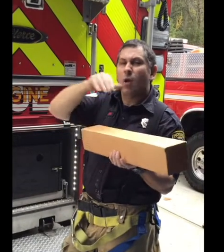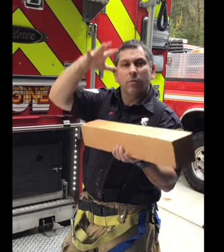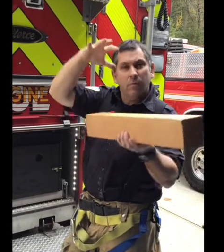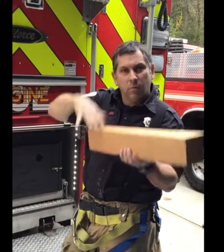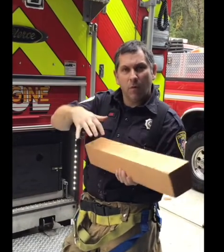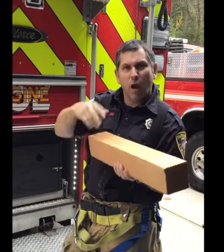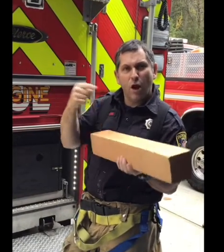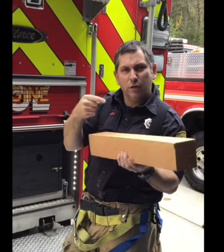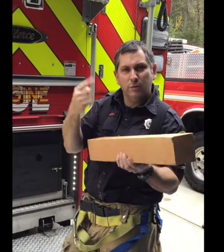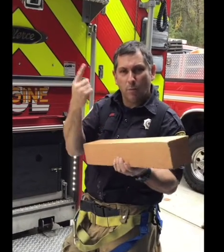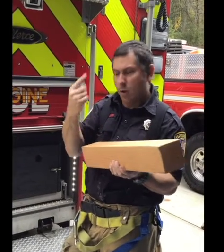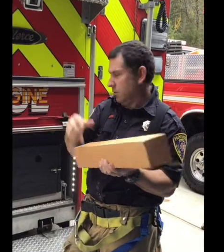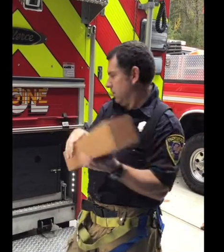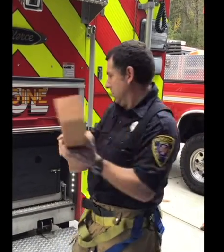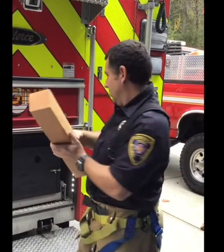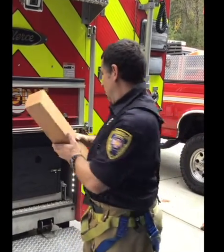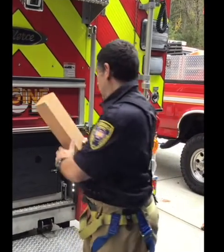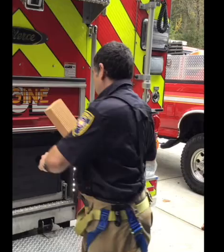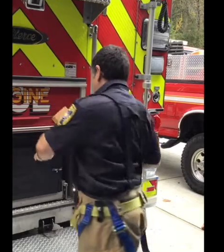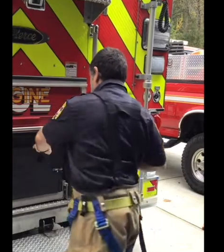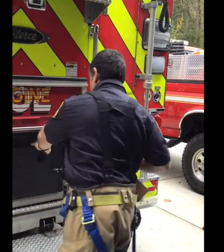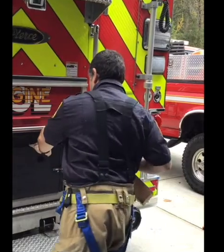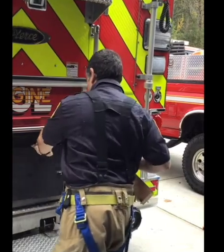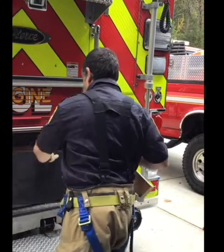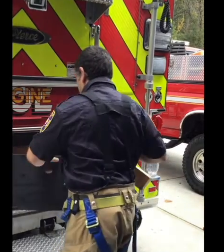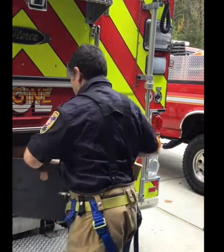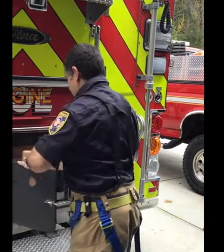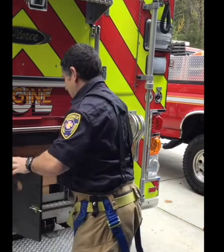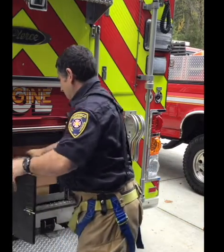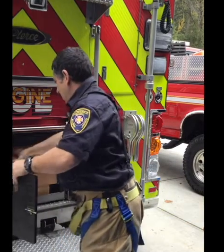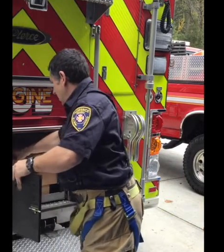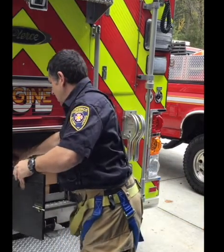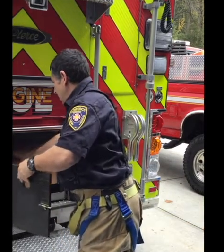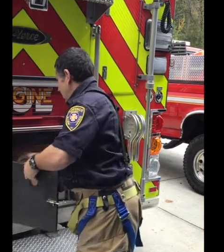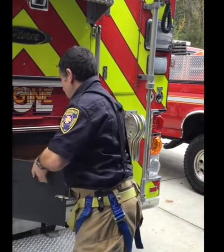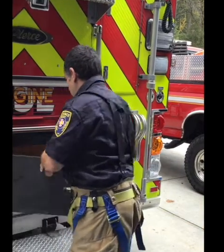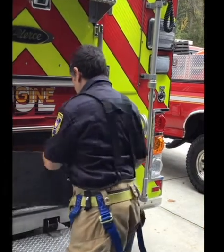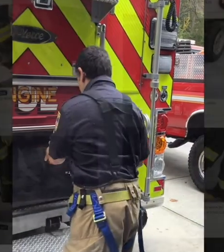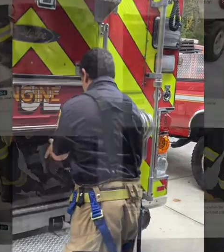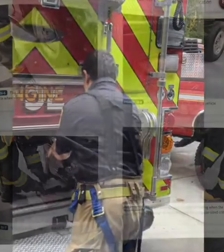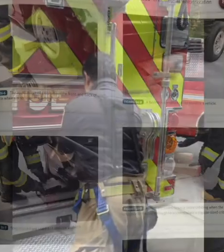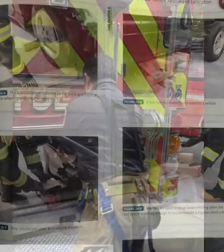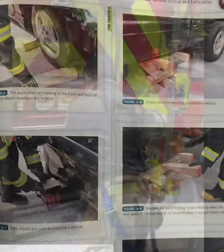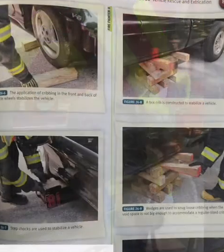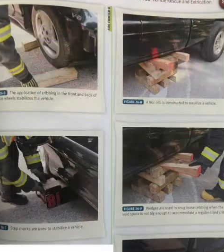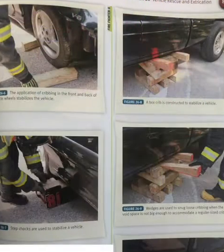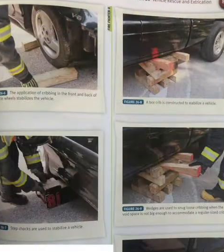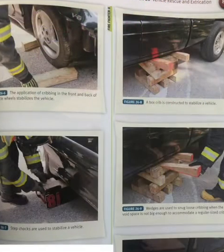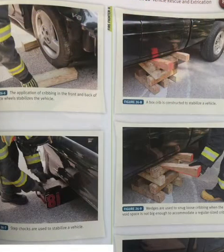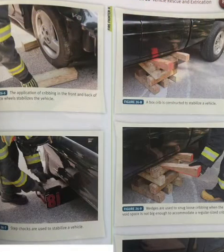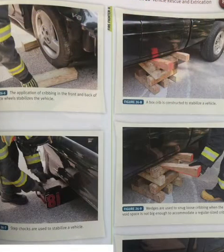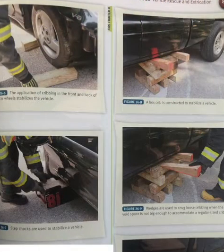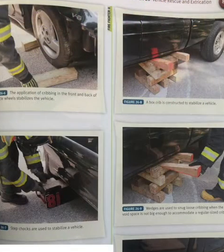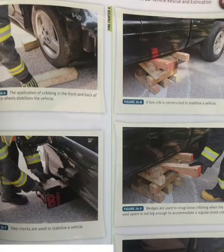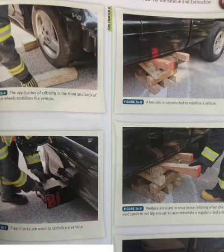we call a crib, so that we steady the car so it doesn't fall down on somebody and hurt them.